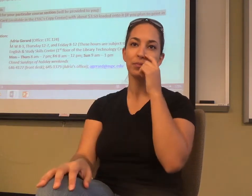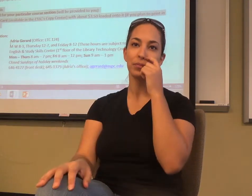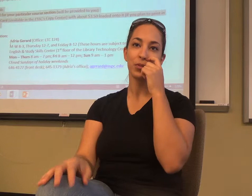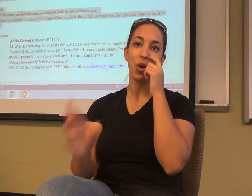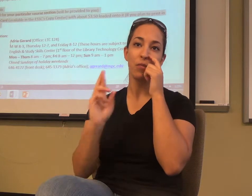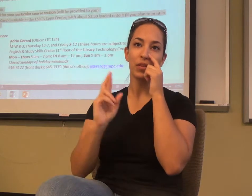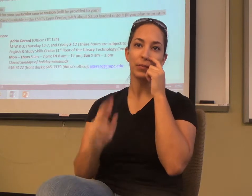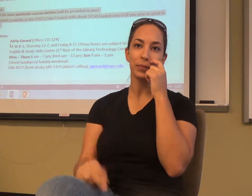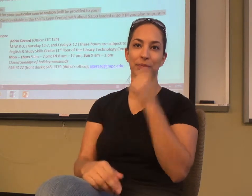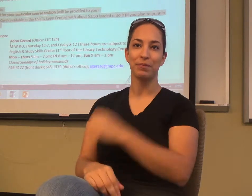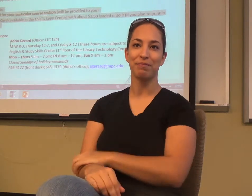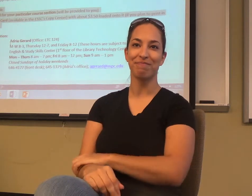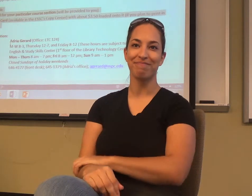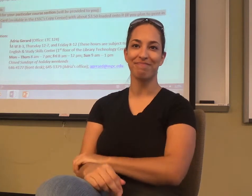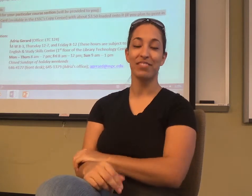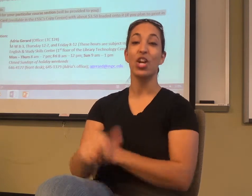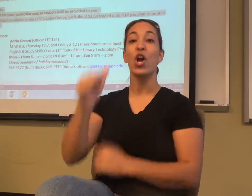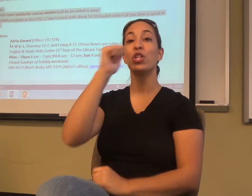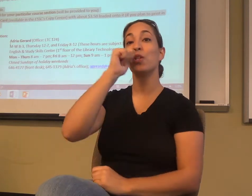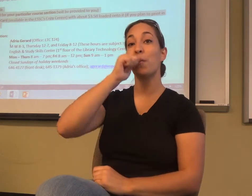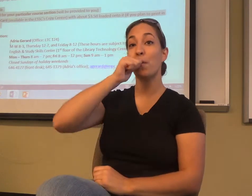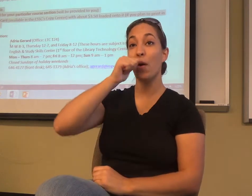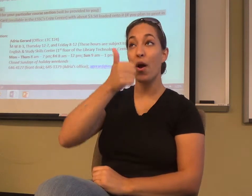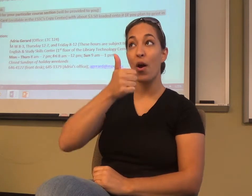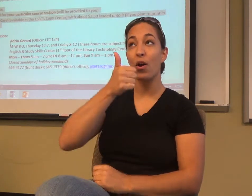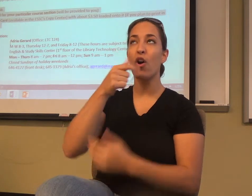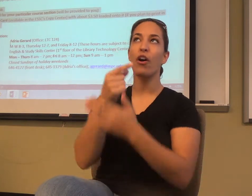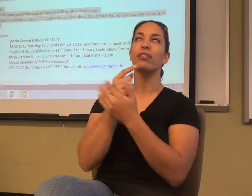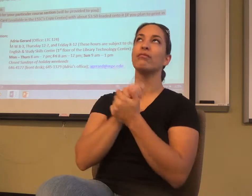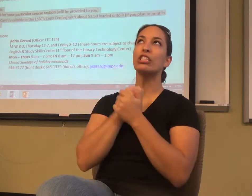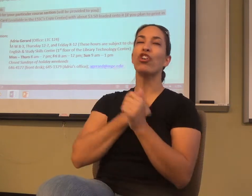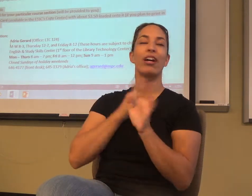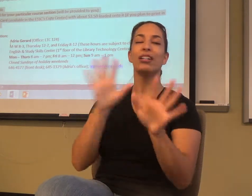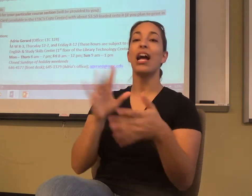tomorrow. Next week's due date is on Thursday. Does anybody know why?